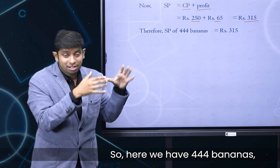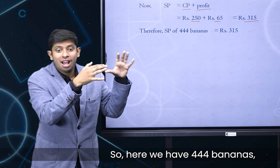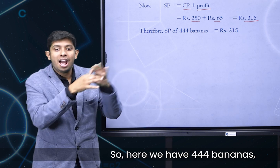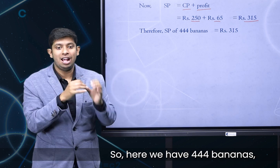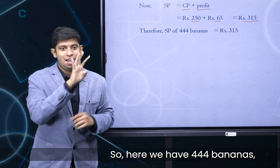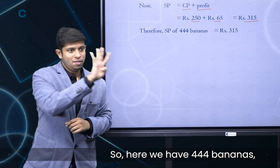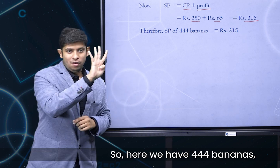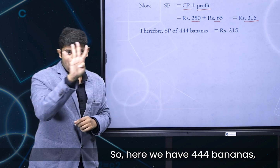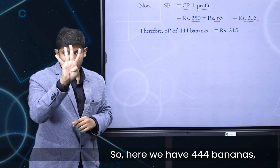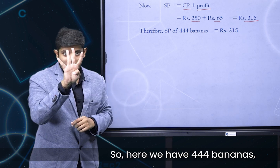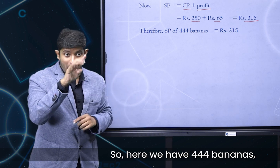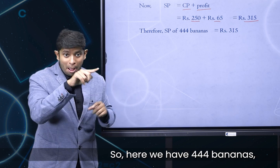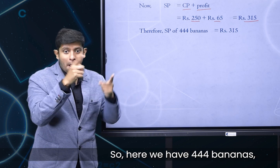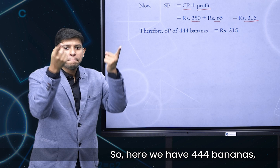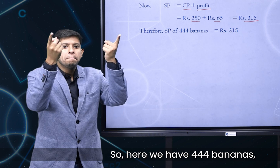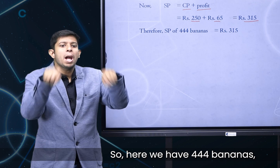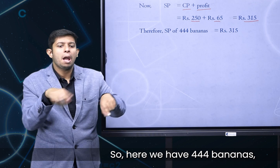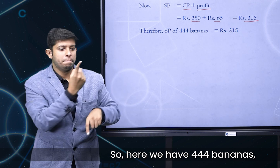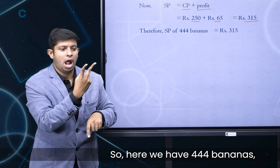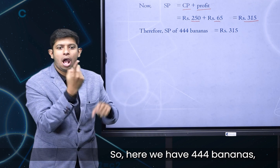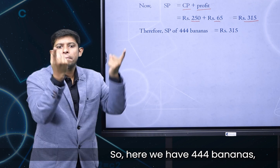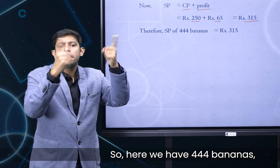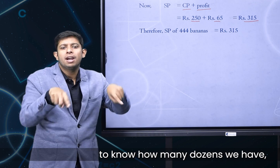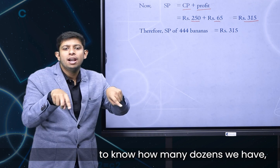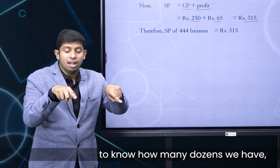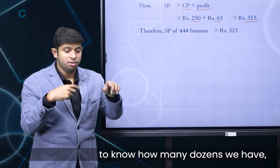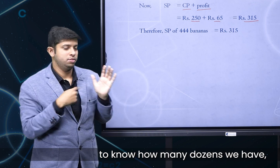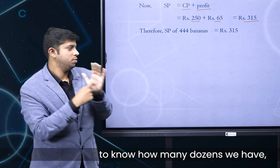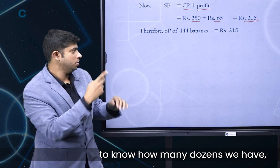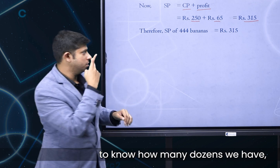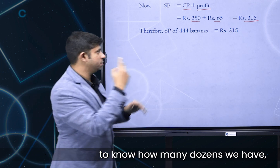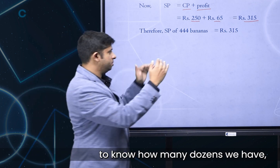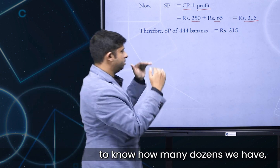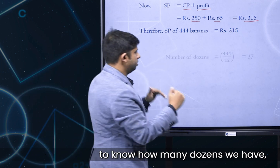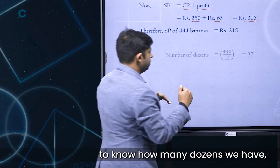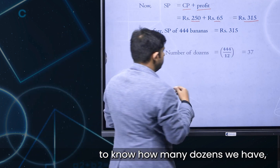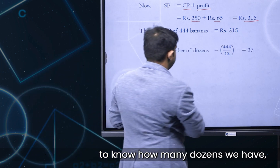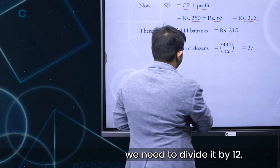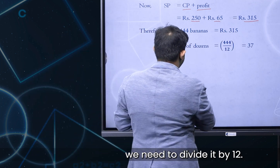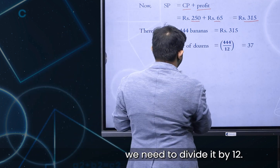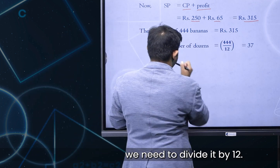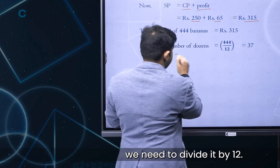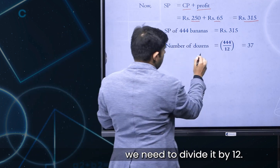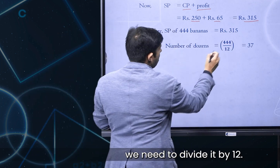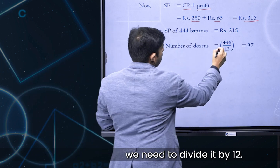So, here we have 444 bananas. To know how many dozens we have, we need to divide it by